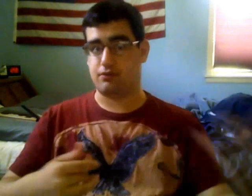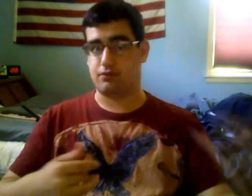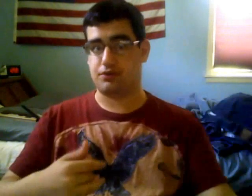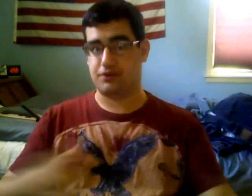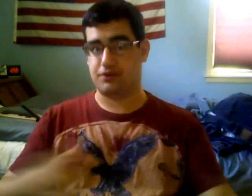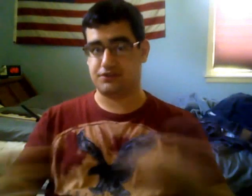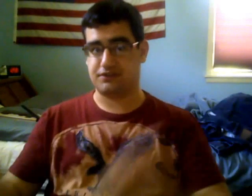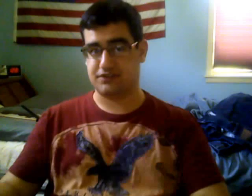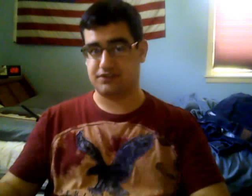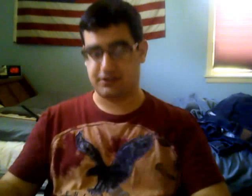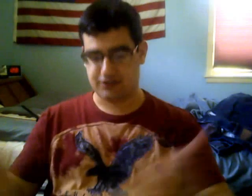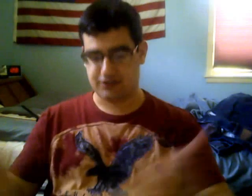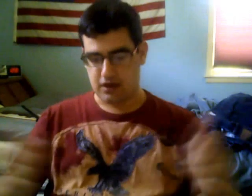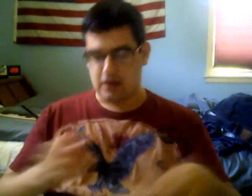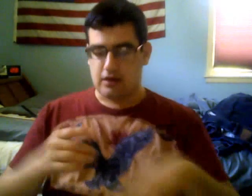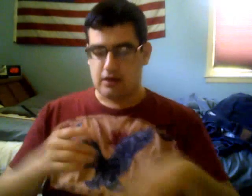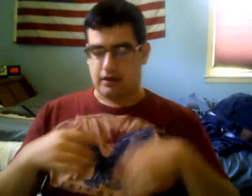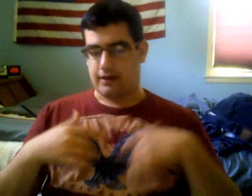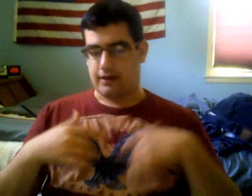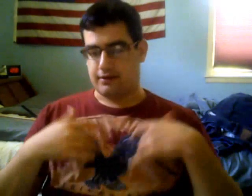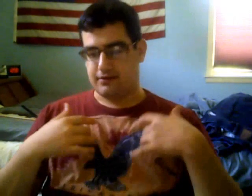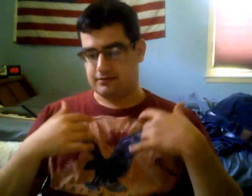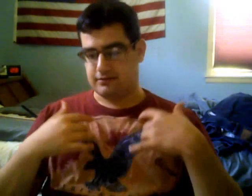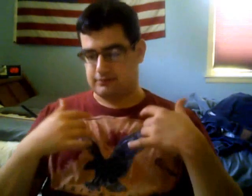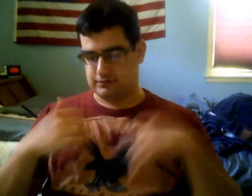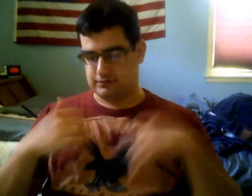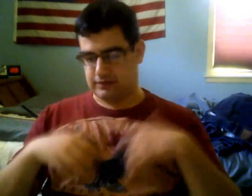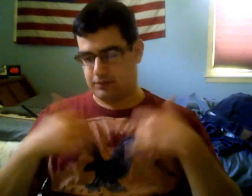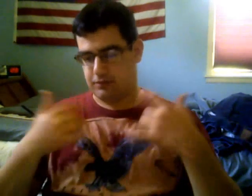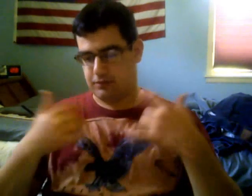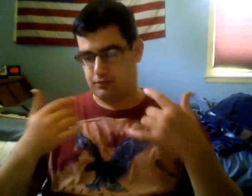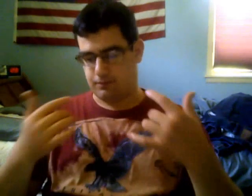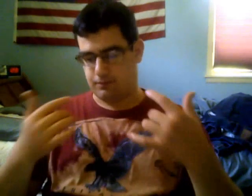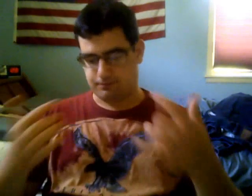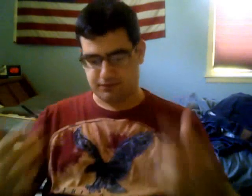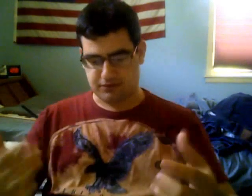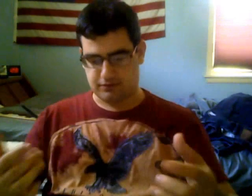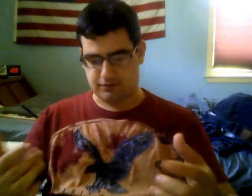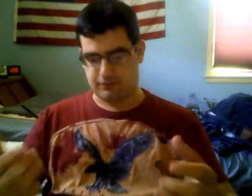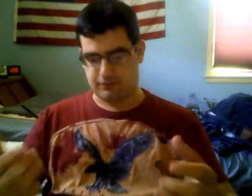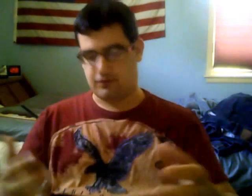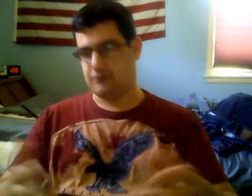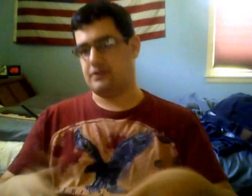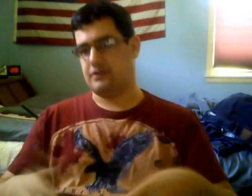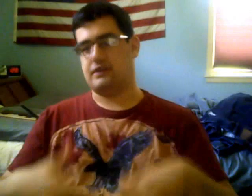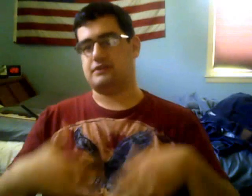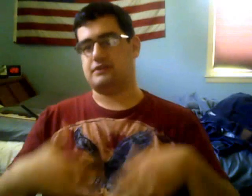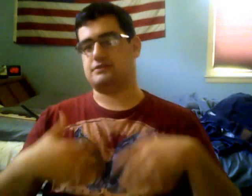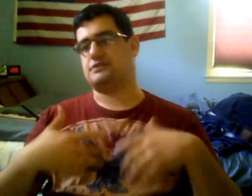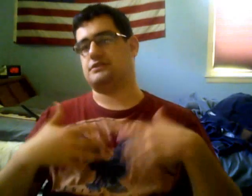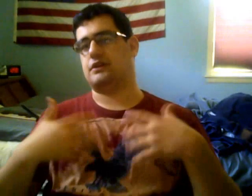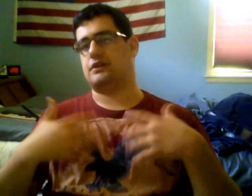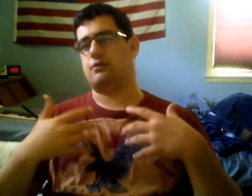1974 to 1976. And people thought of it as,